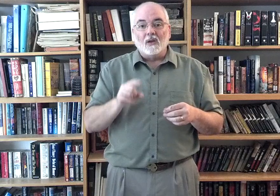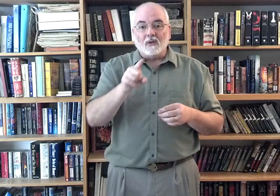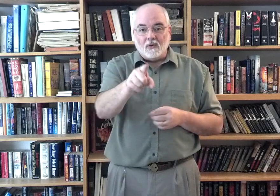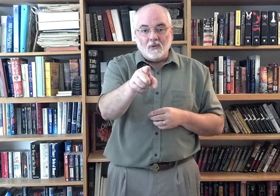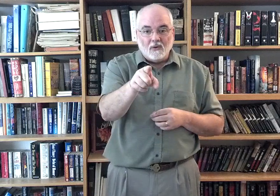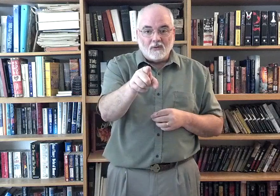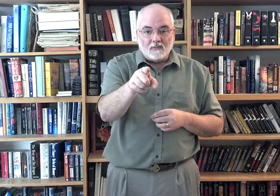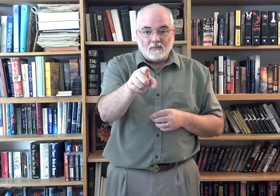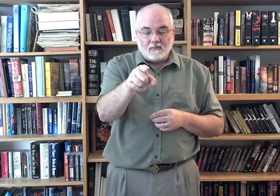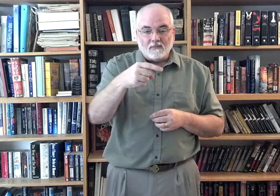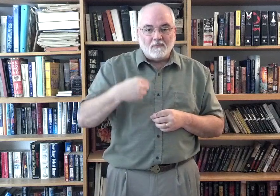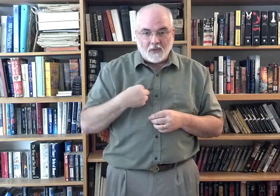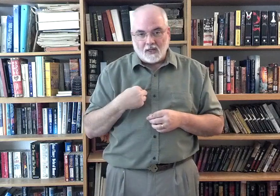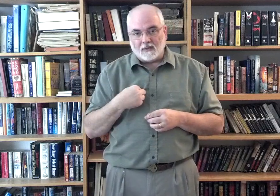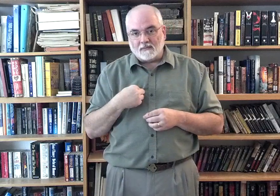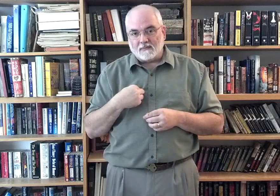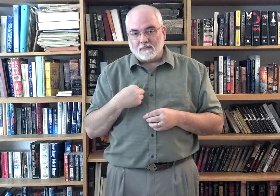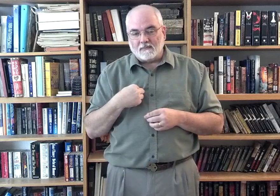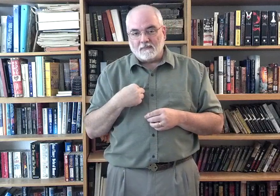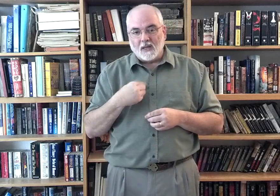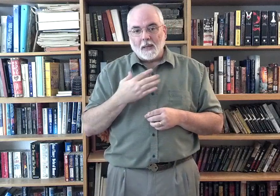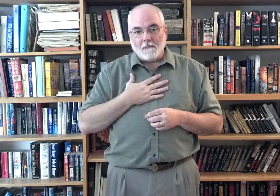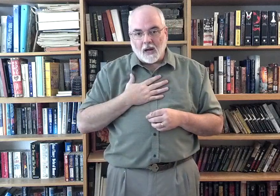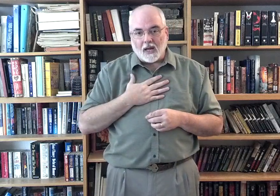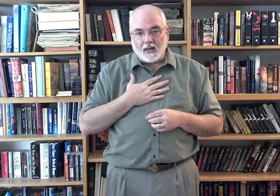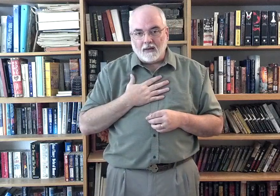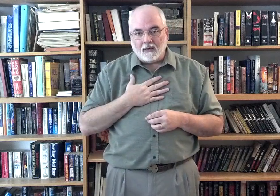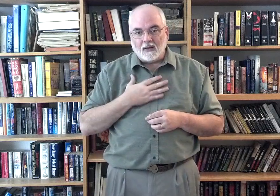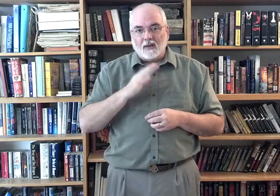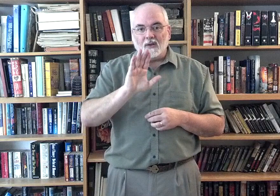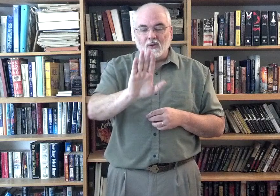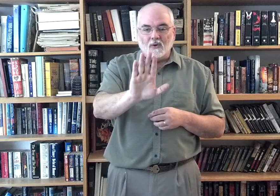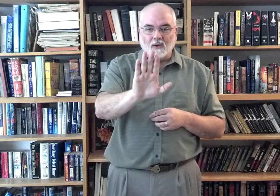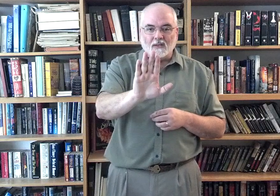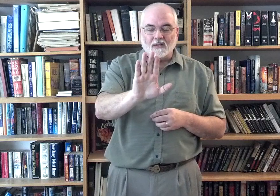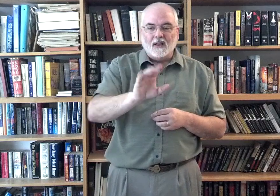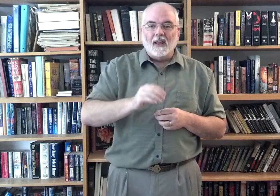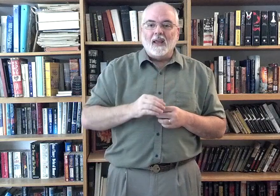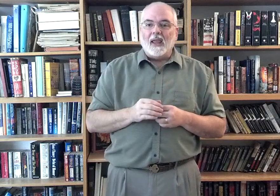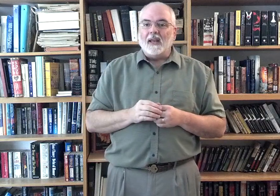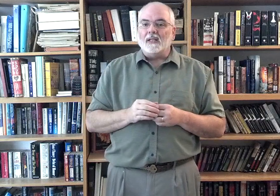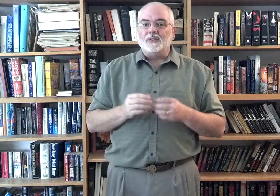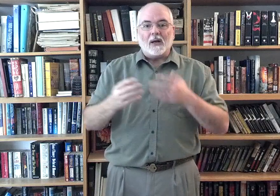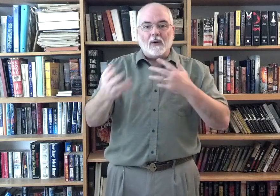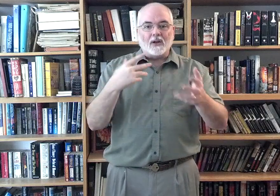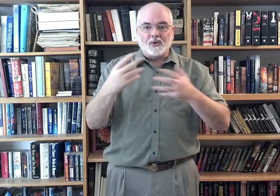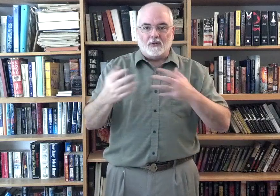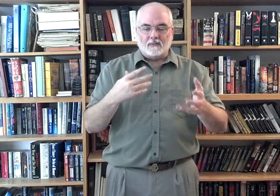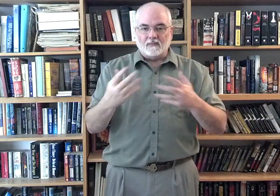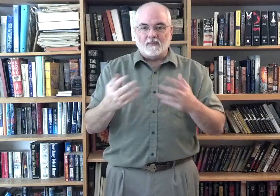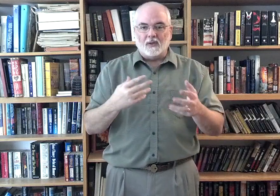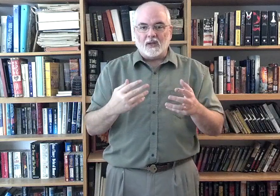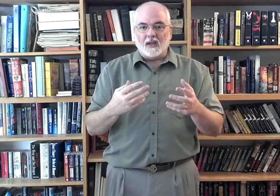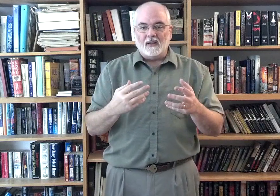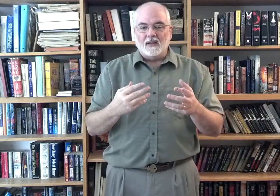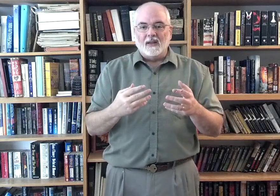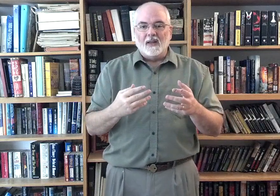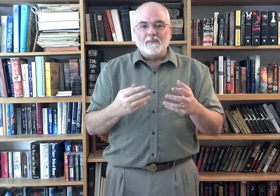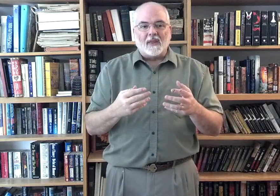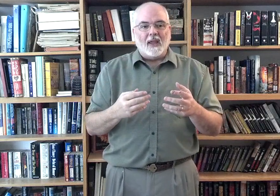You, me. Mine, yours. And it's directional, okay? And